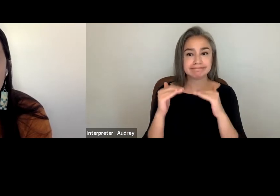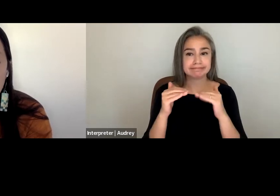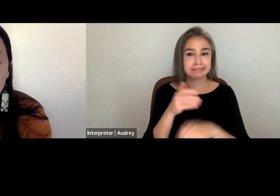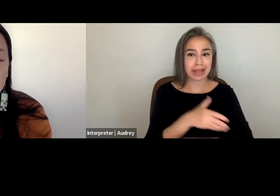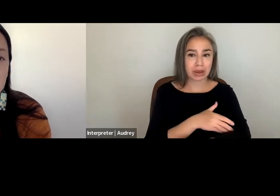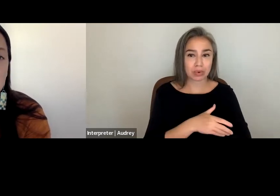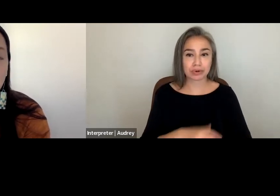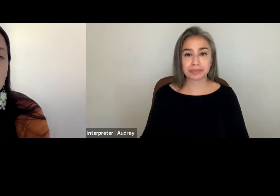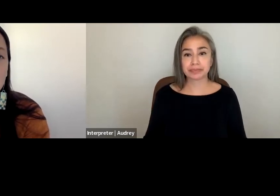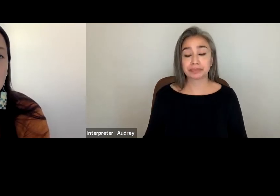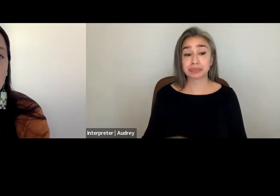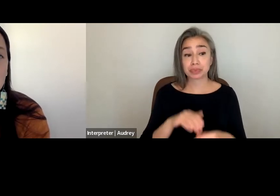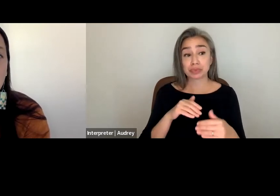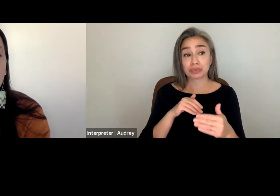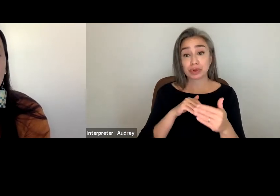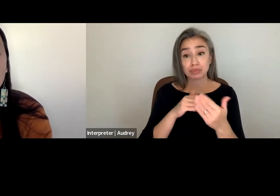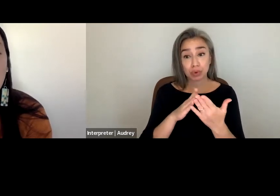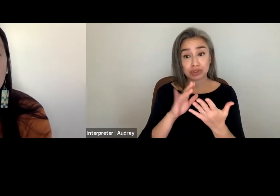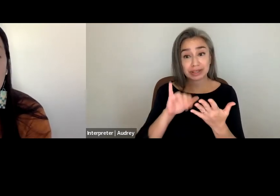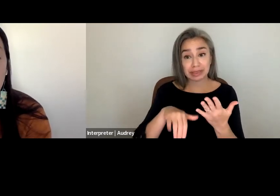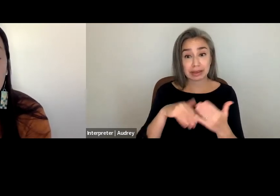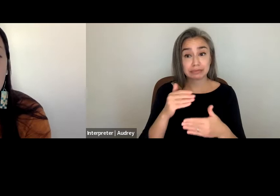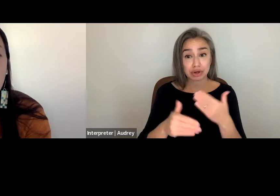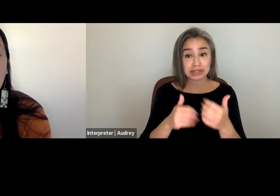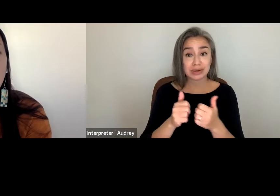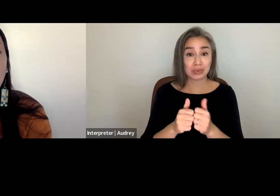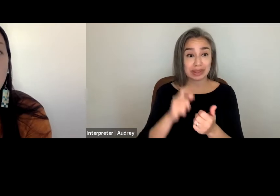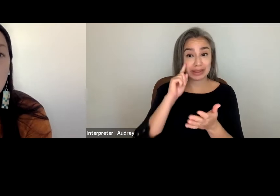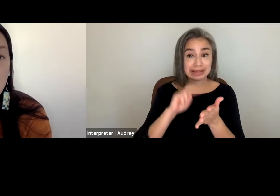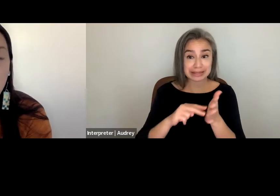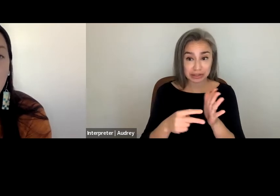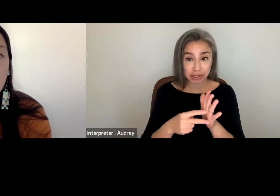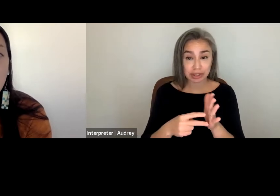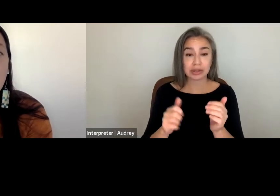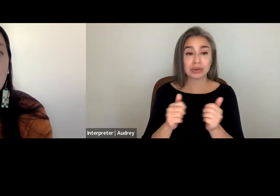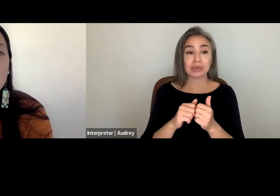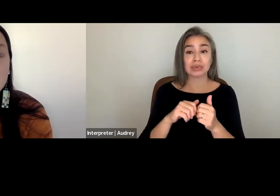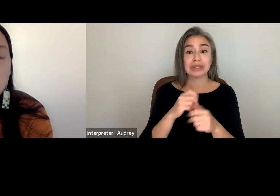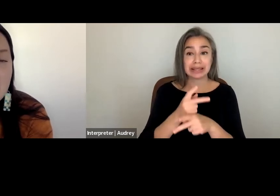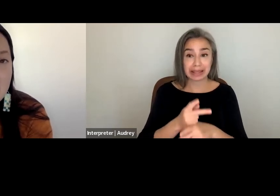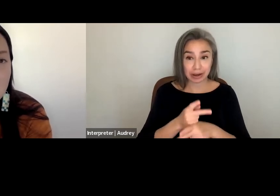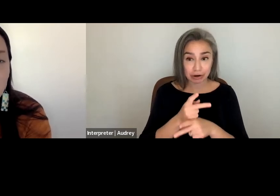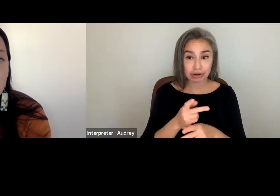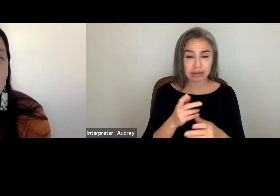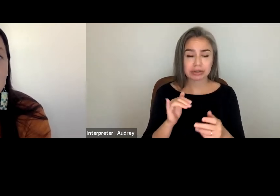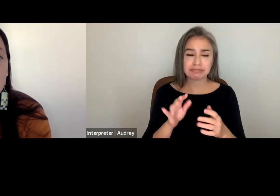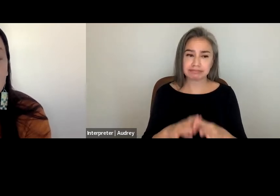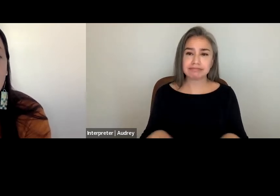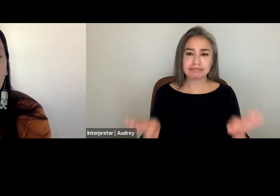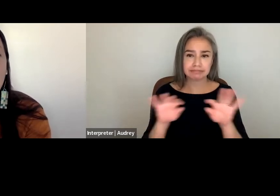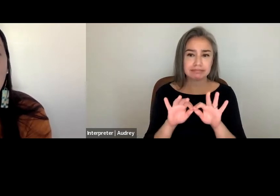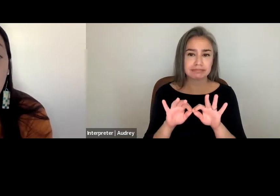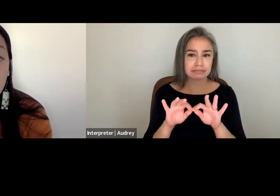And approaching these processes with intentionality, with care, is very important